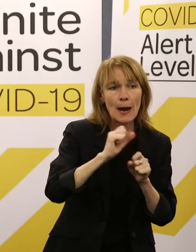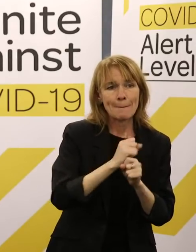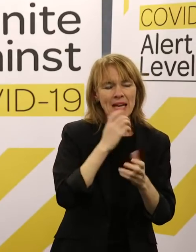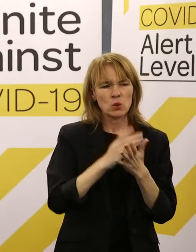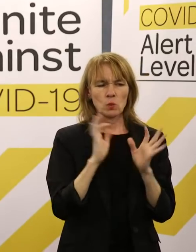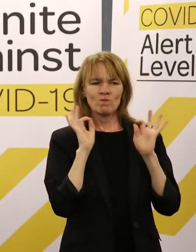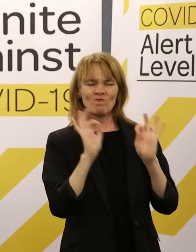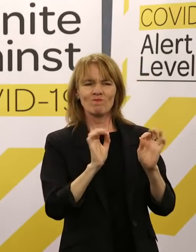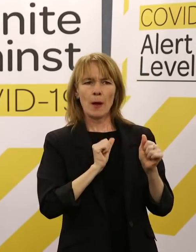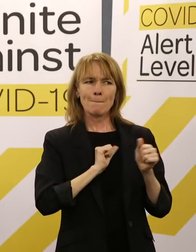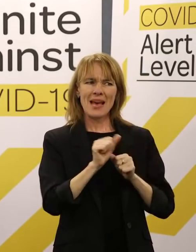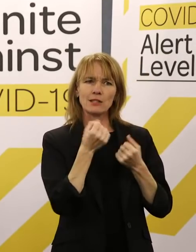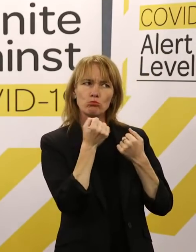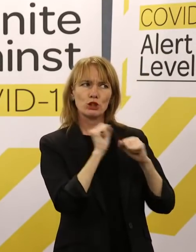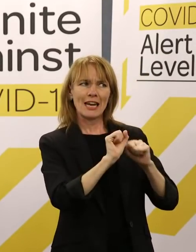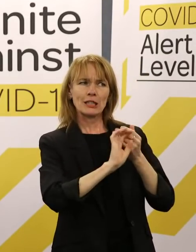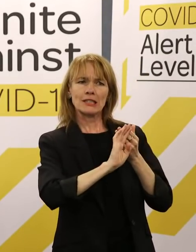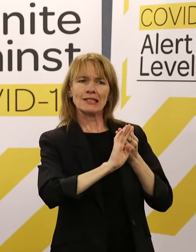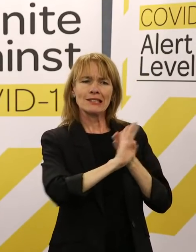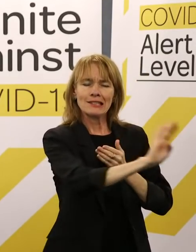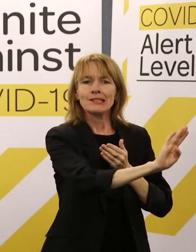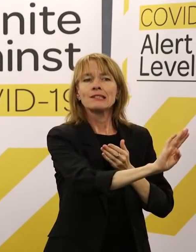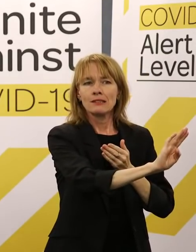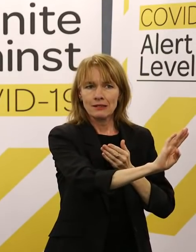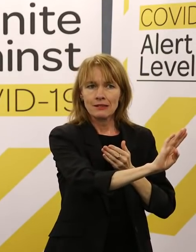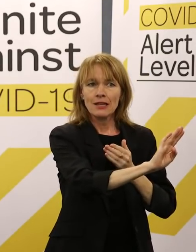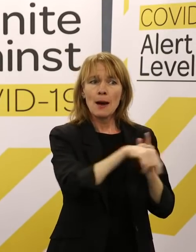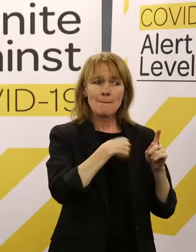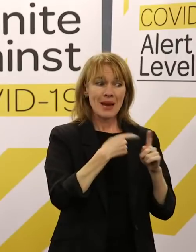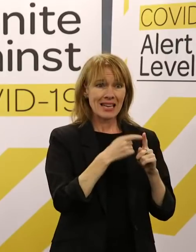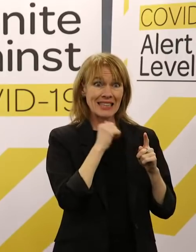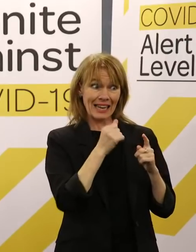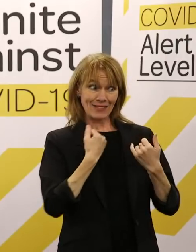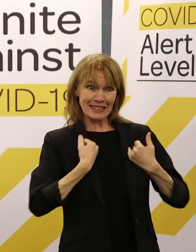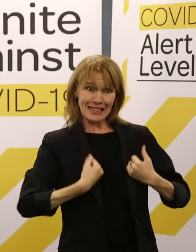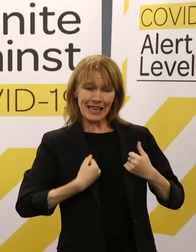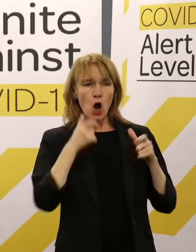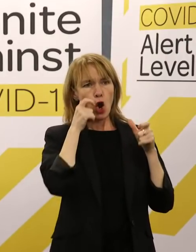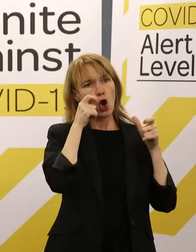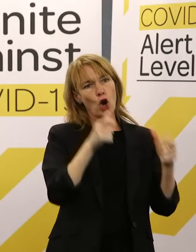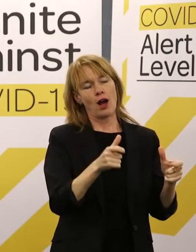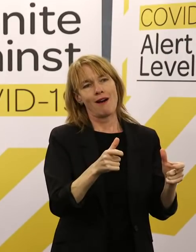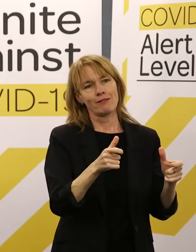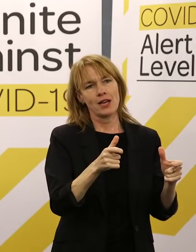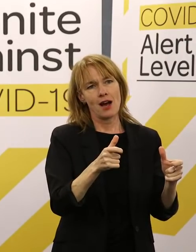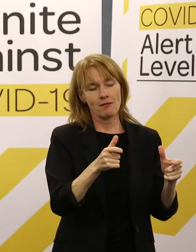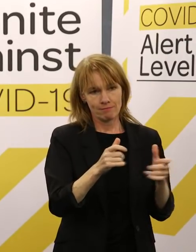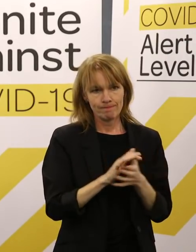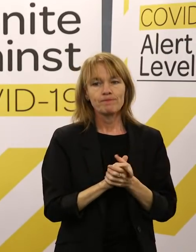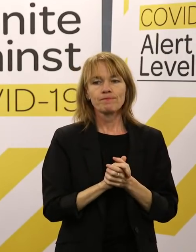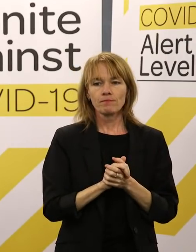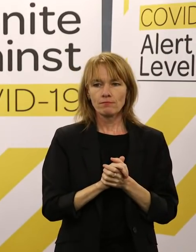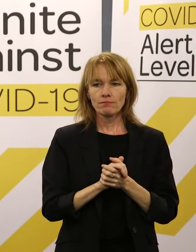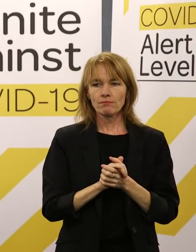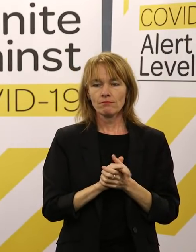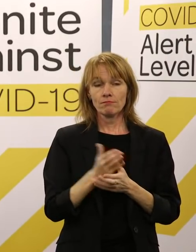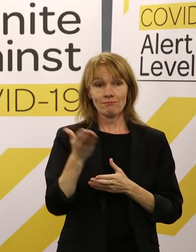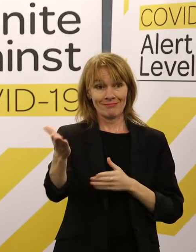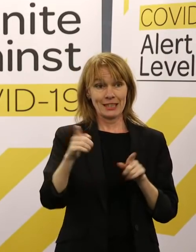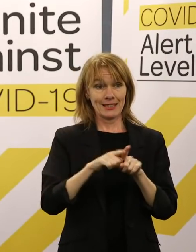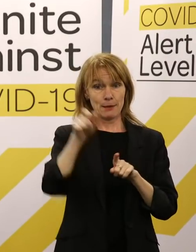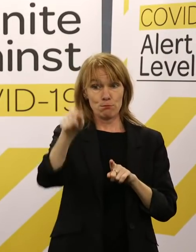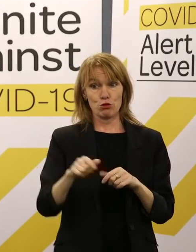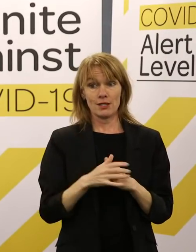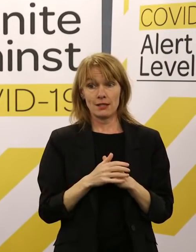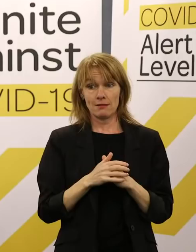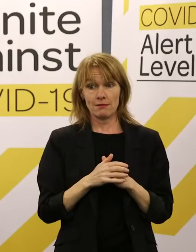best possible, health care and testing regime as part of that. And we'll find in the results of